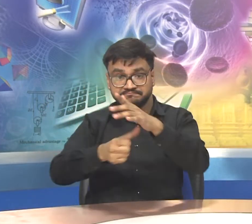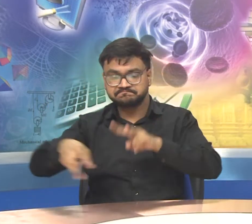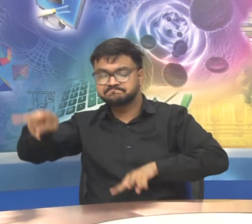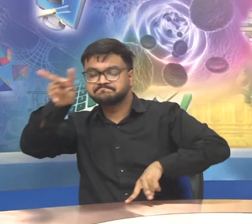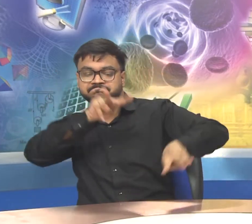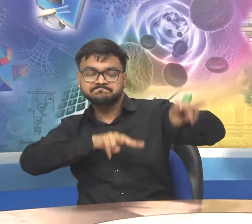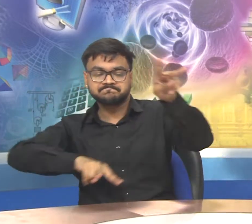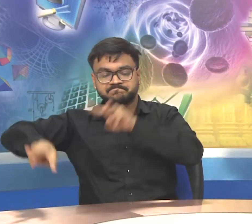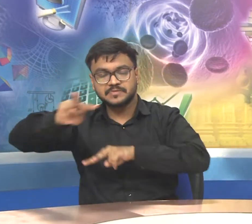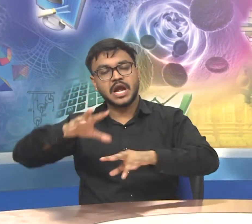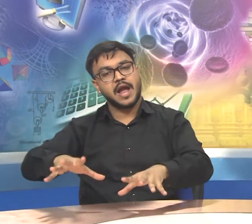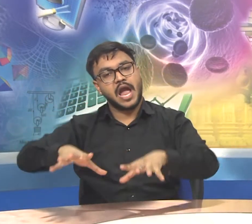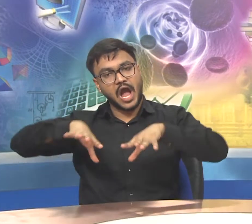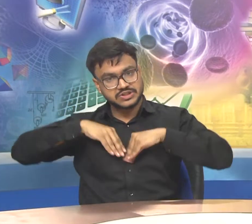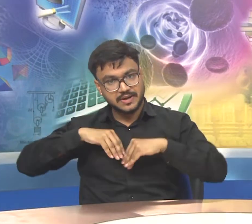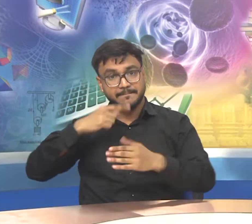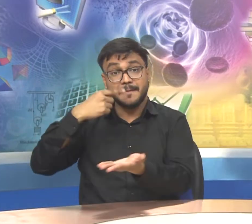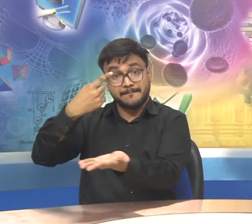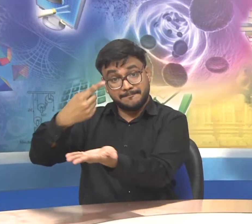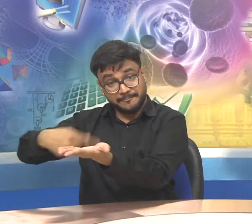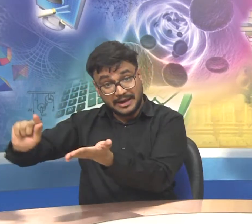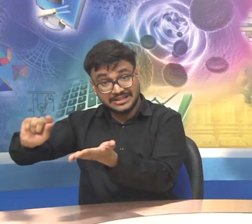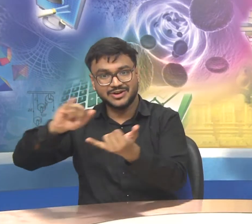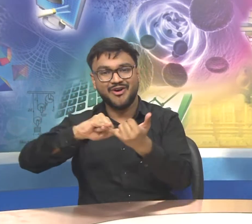misbehavior or capacity.